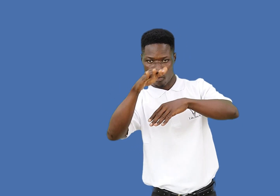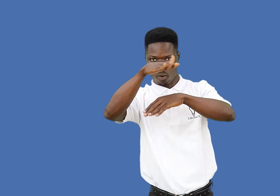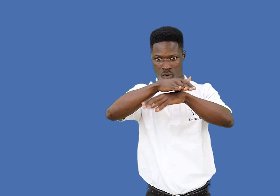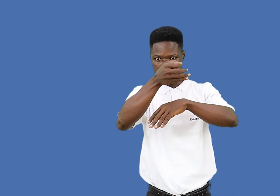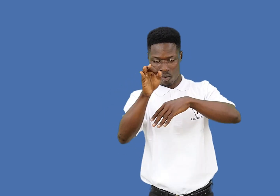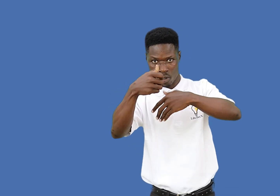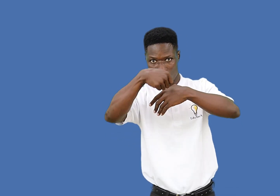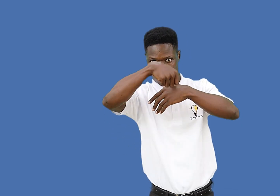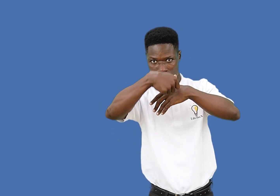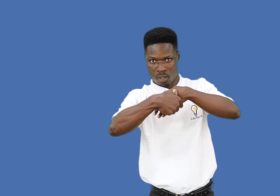a switch